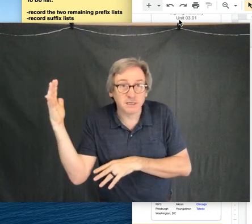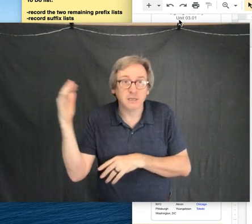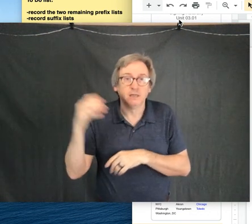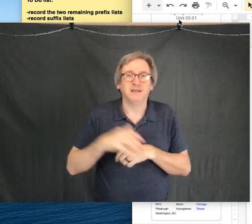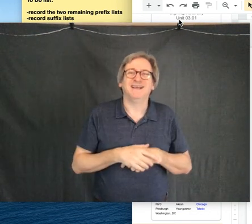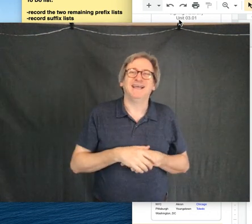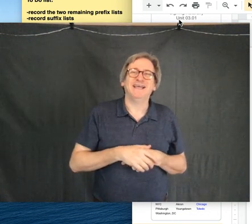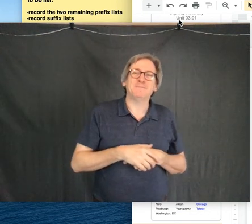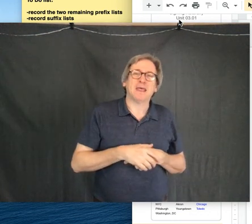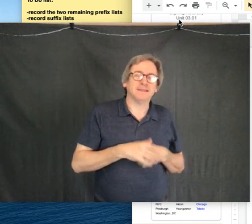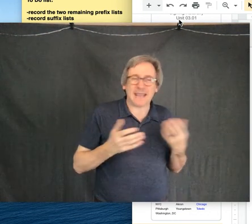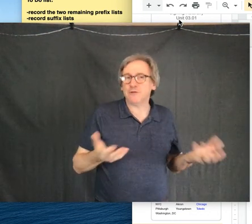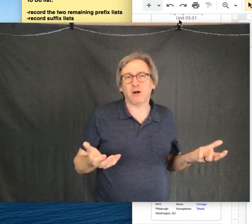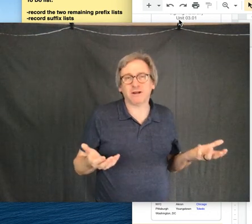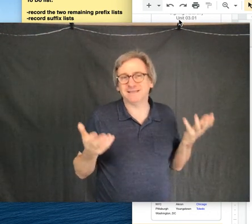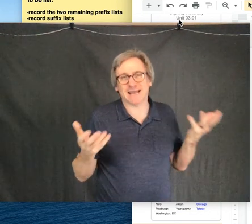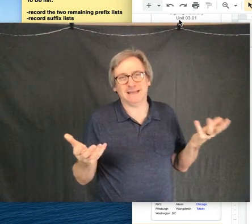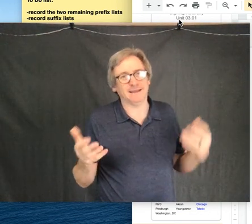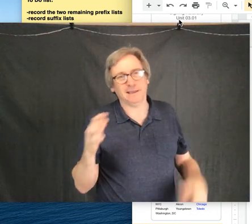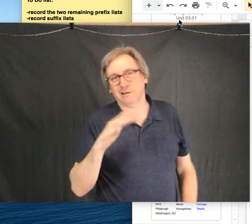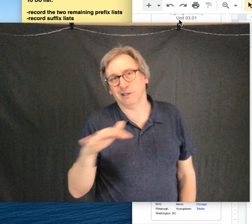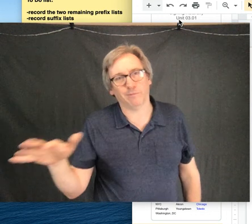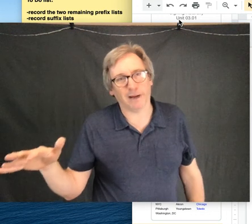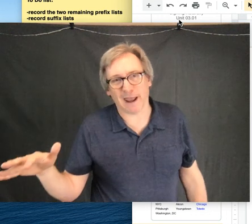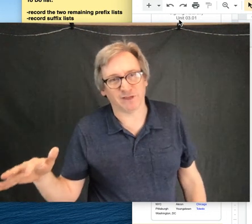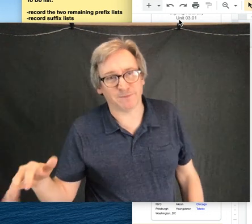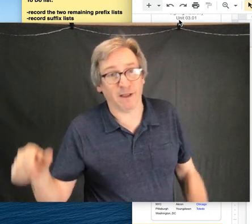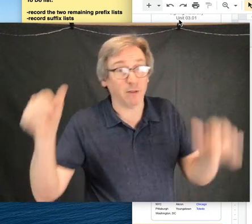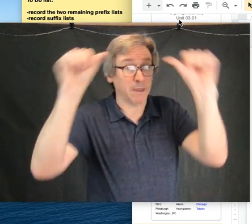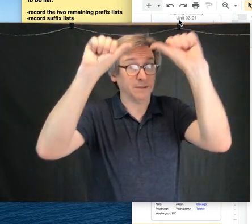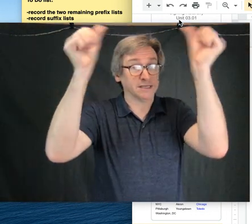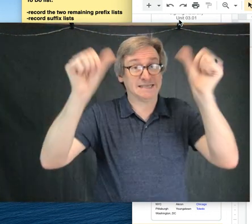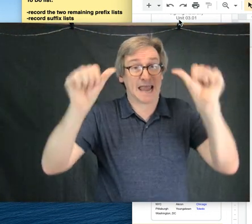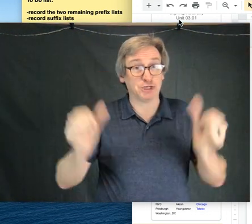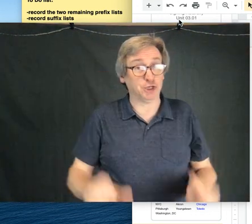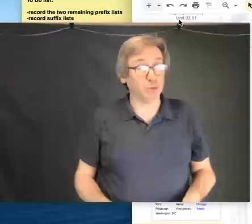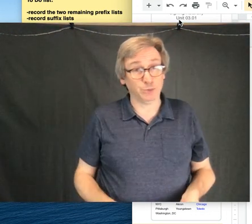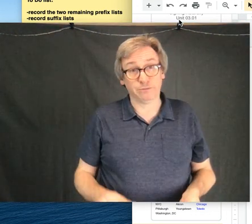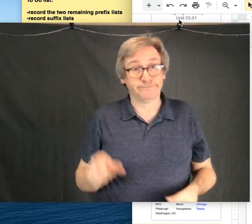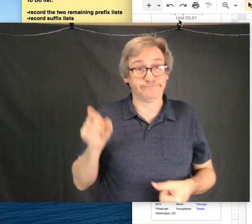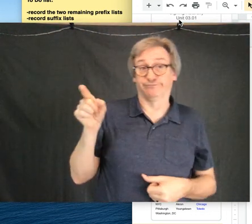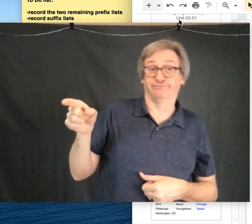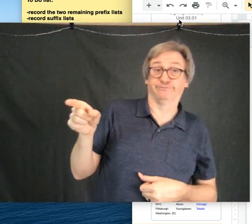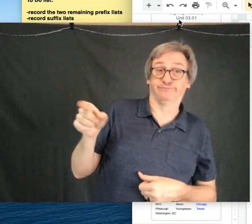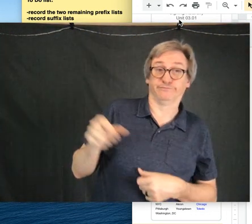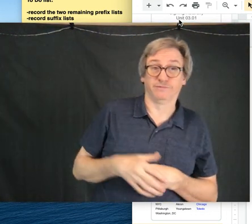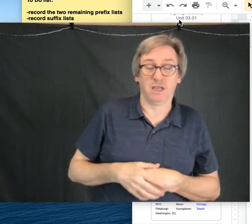Parks. Landmark is anything you might have to spell. Maybe the statue.